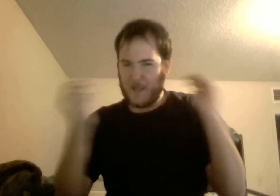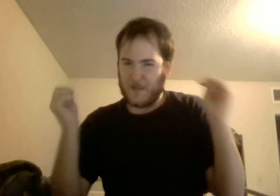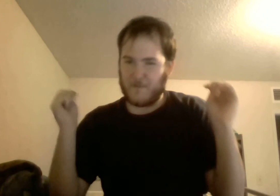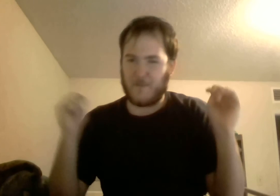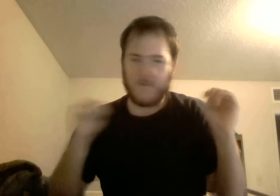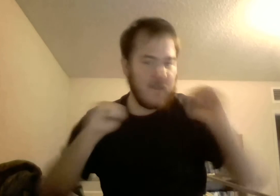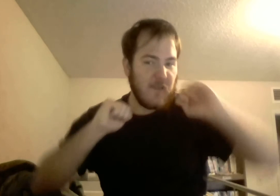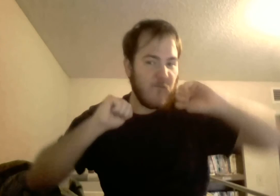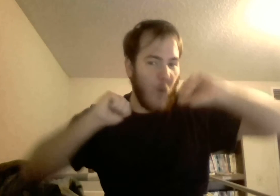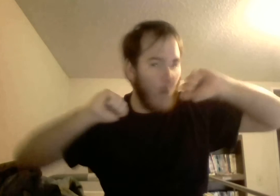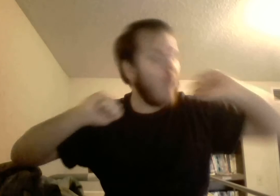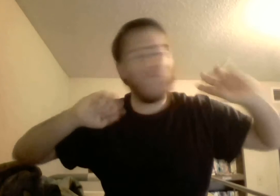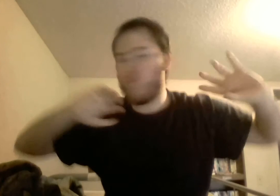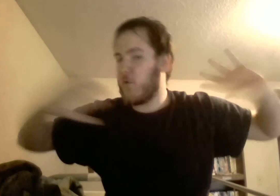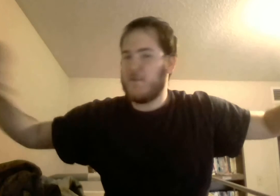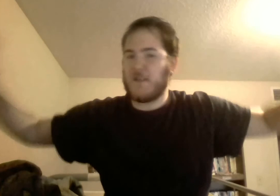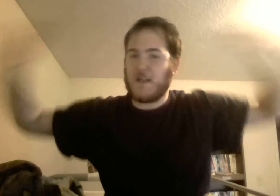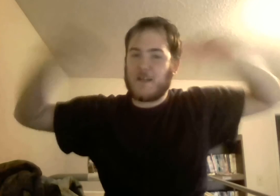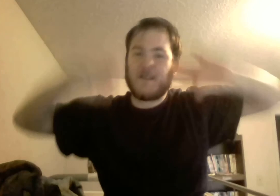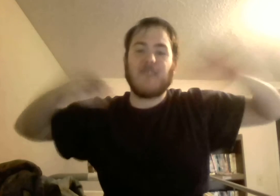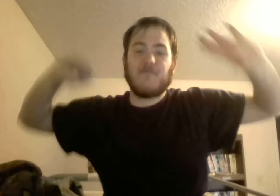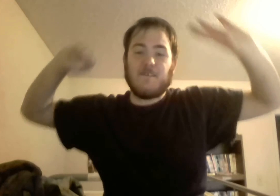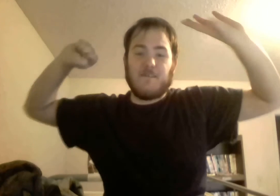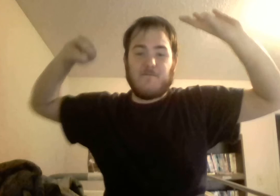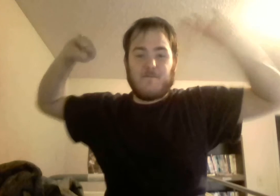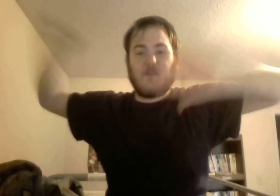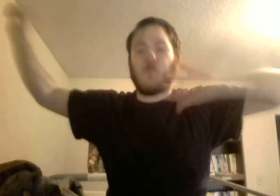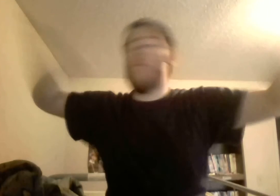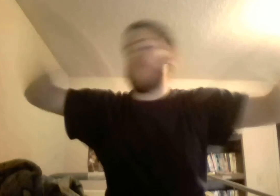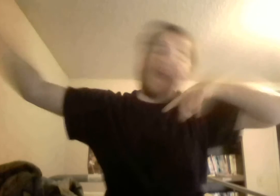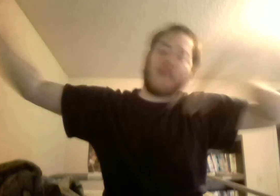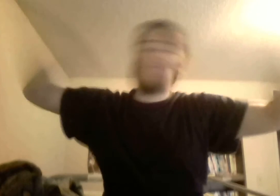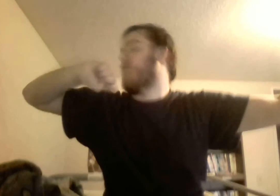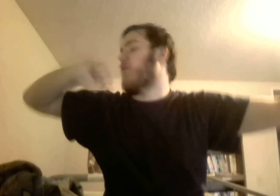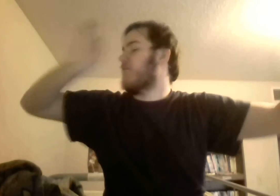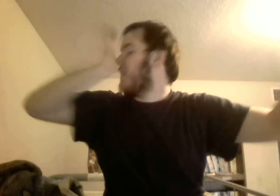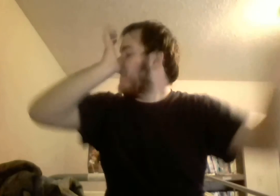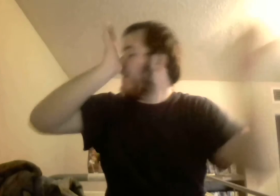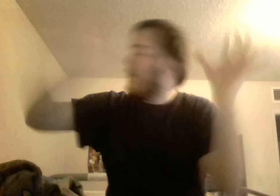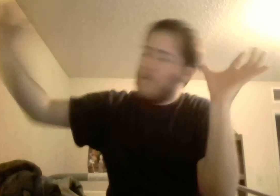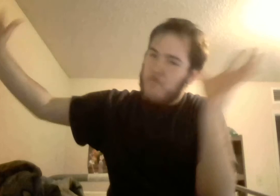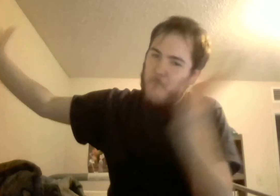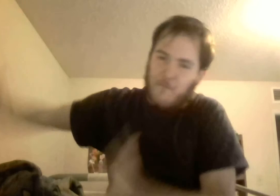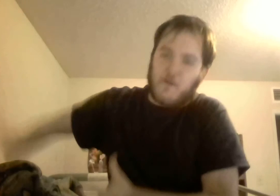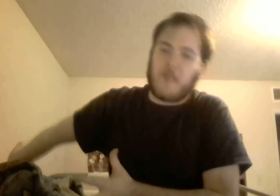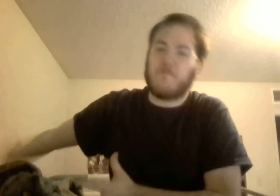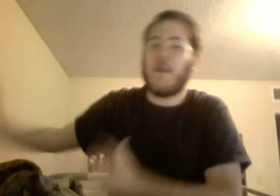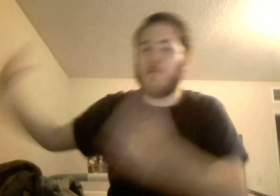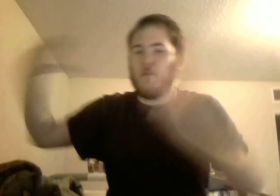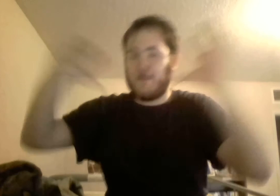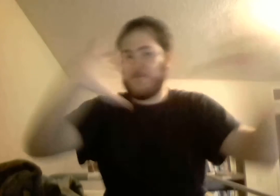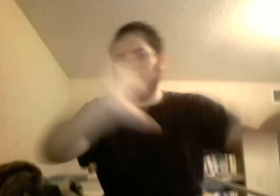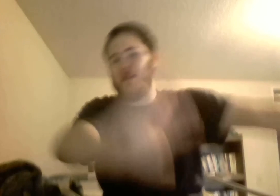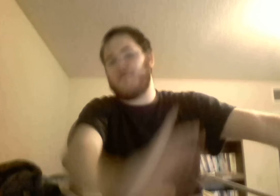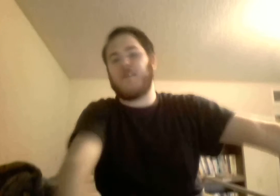And the whole 40 minutes is essentially going back and forth trying to make a pregnant stable and get down,